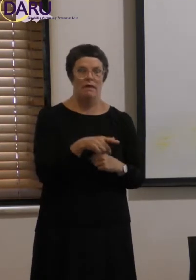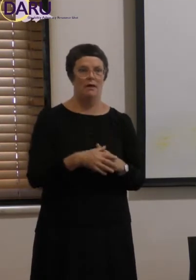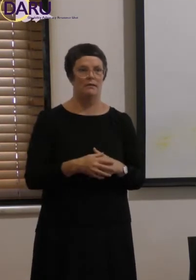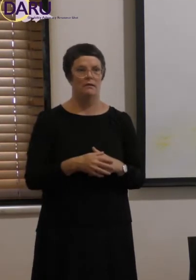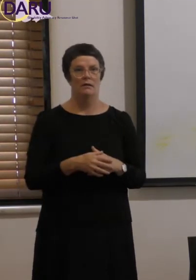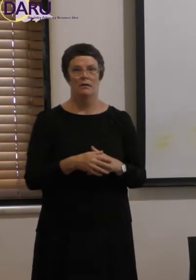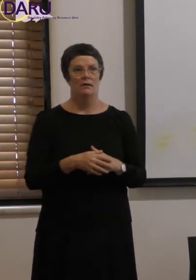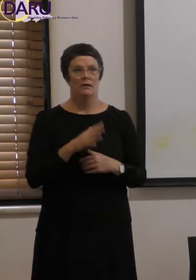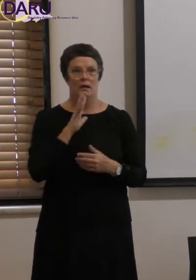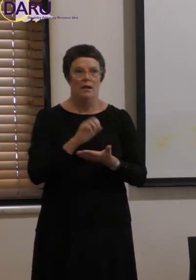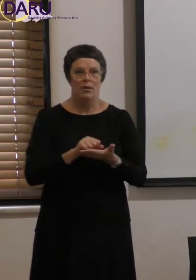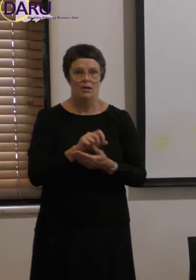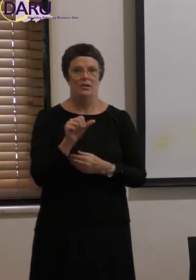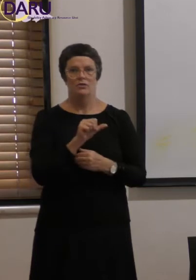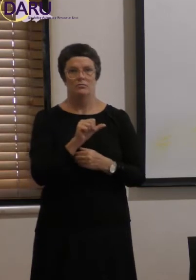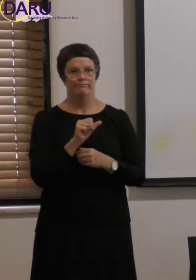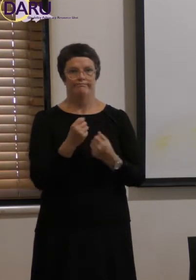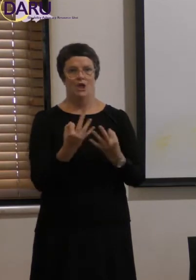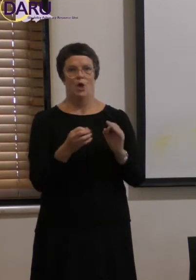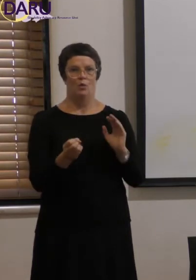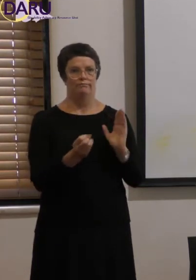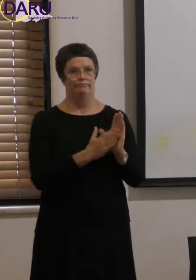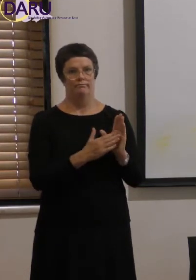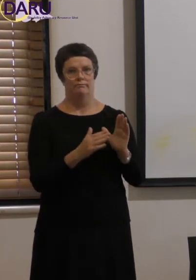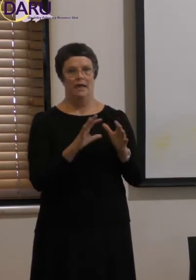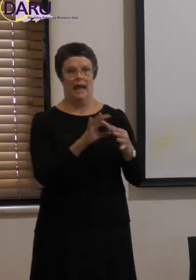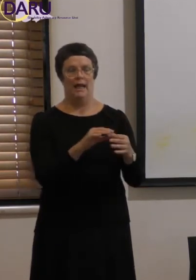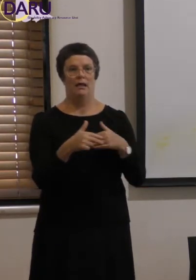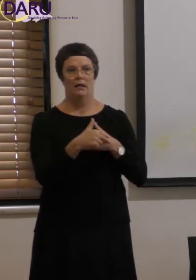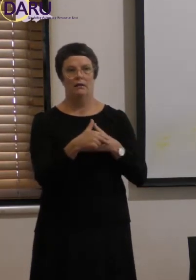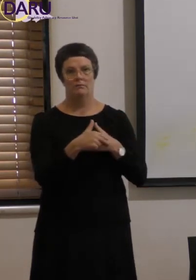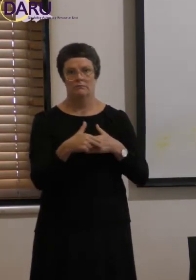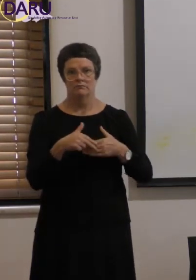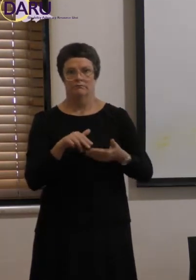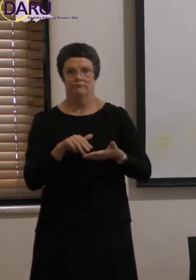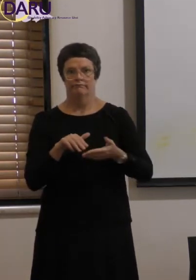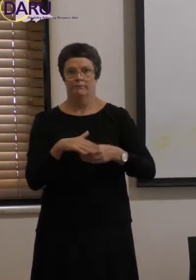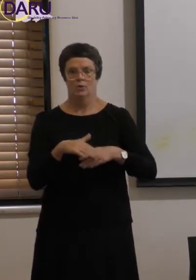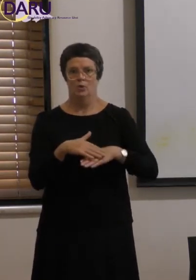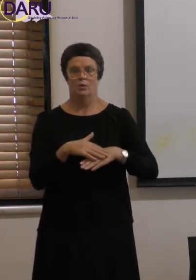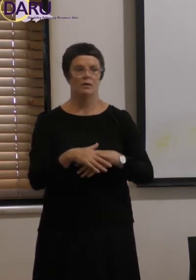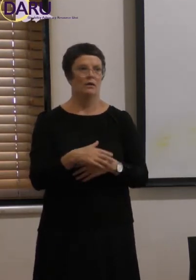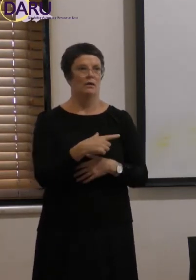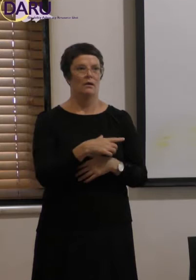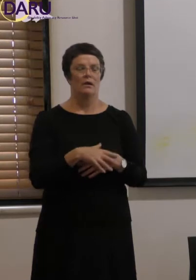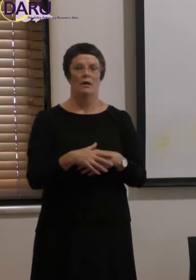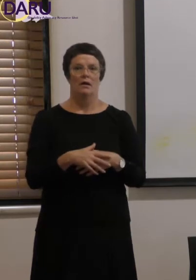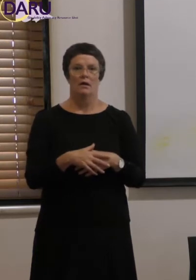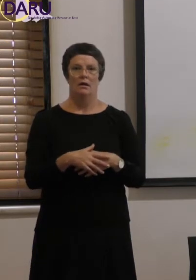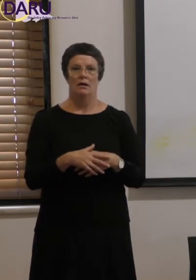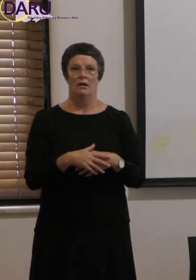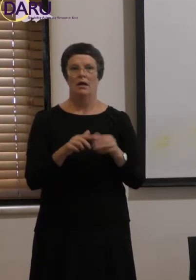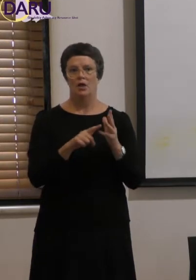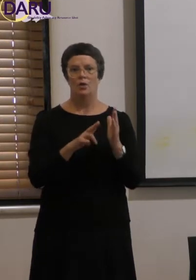there, apologies, but it clearly articulates a way forward. It doesn't say close all special schools tomorrow. It talks about a progressive